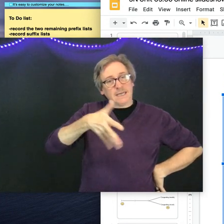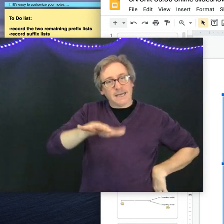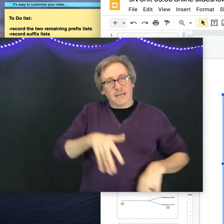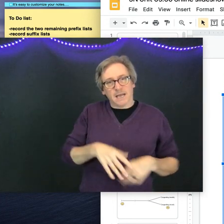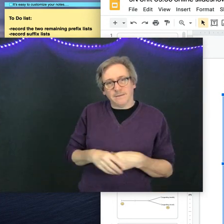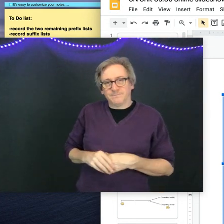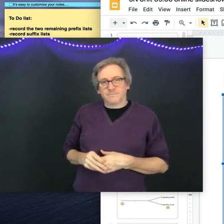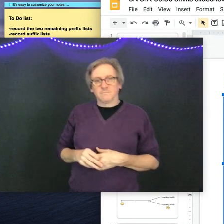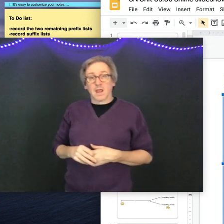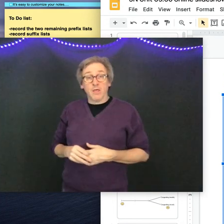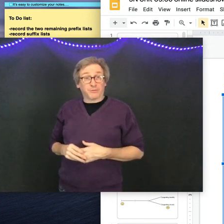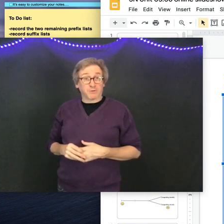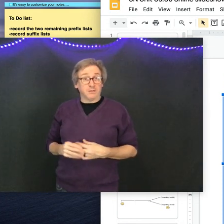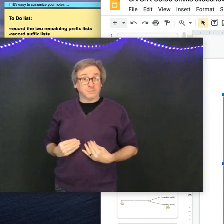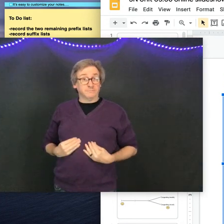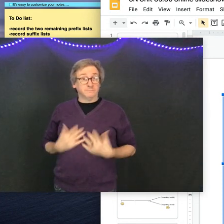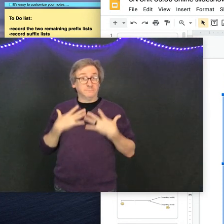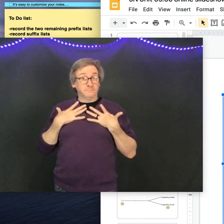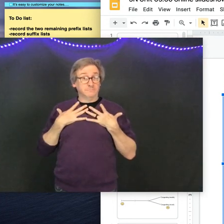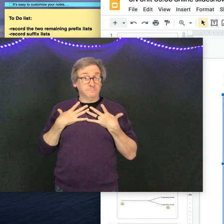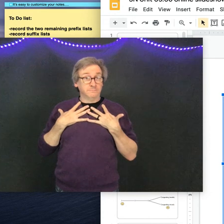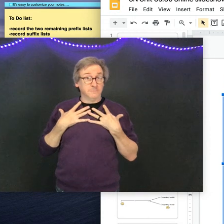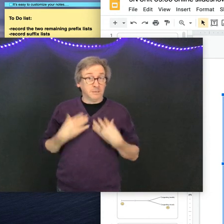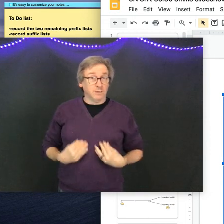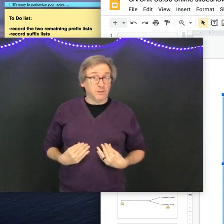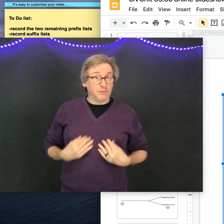Kind of. Thrilled.